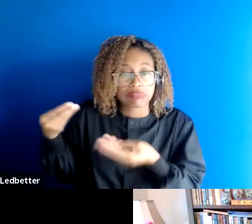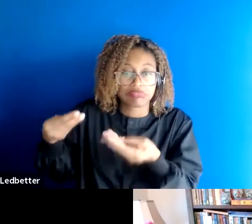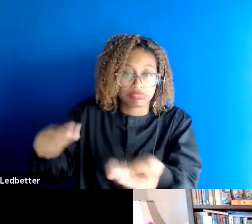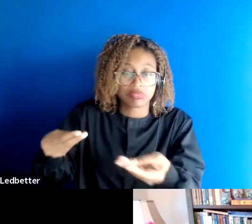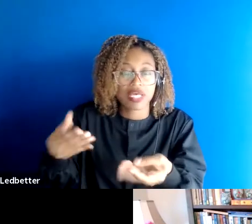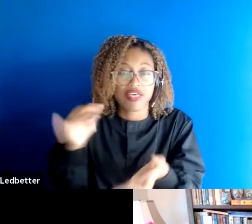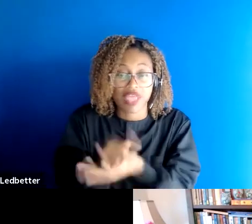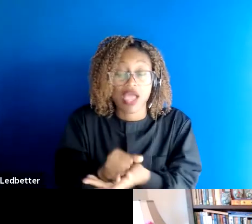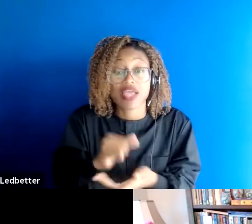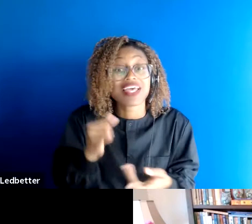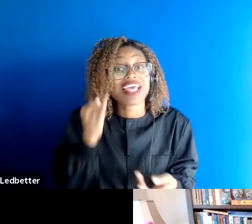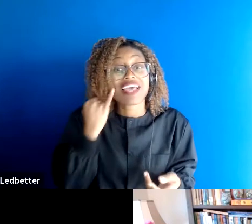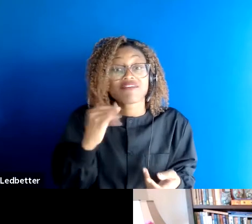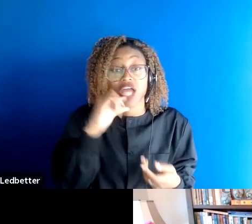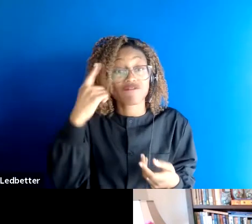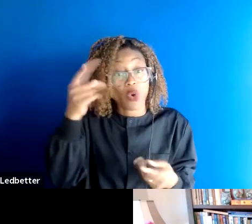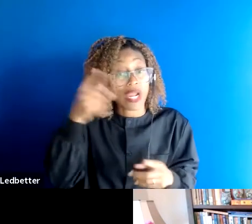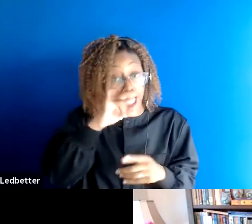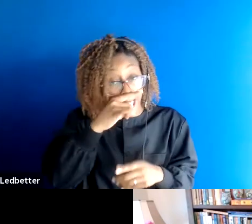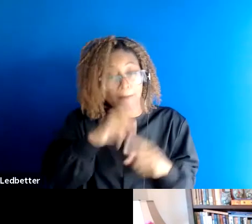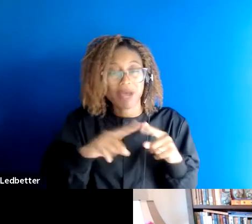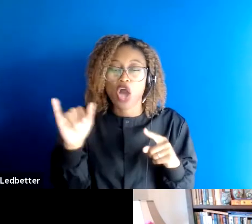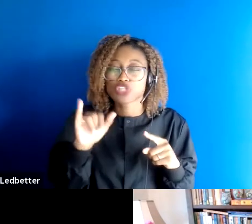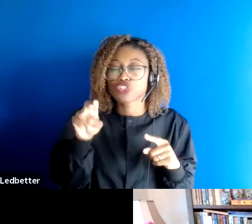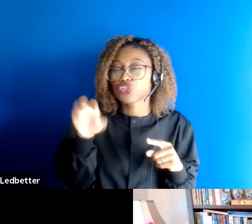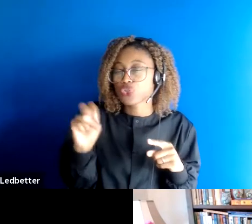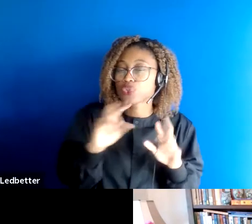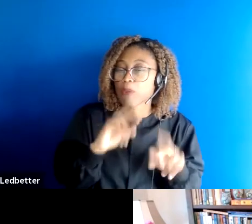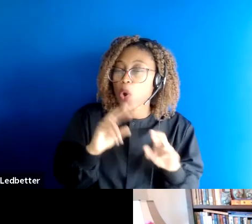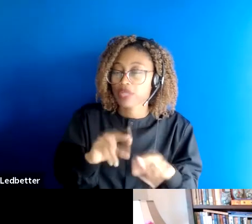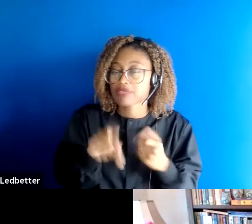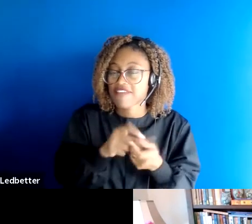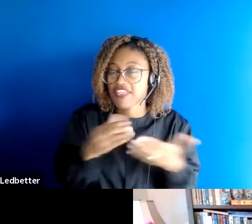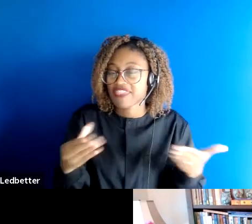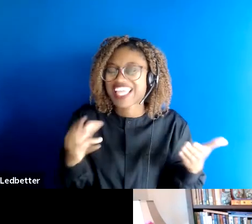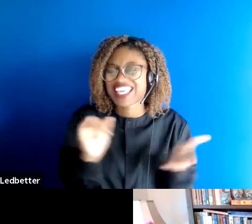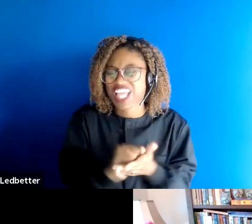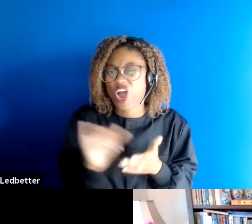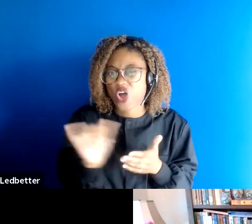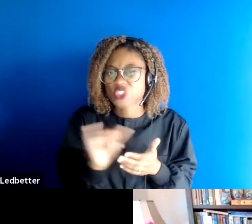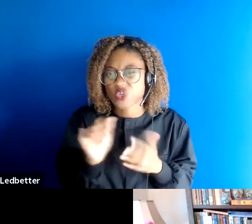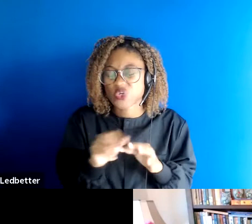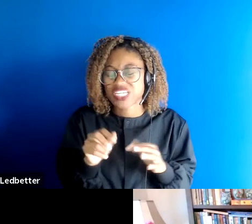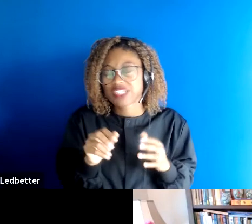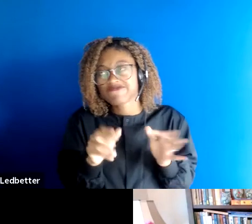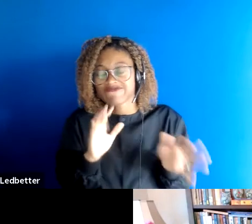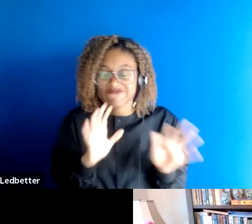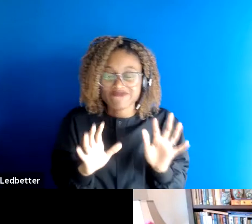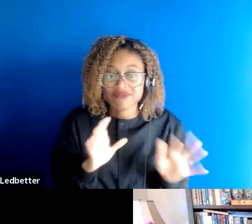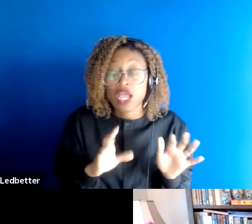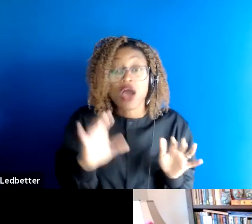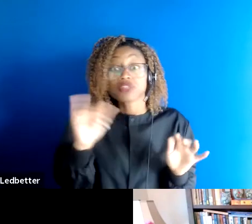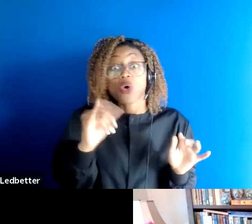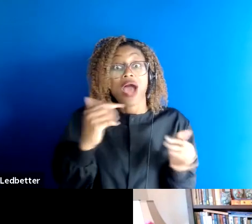for kids, I think just the way that the news reports certain things is also important. The way that we